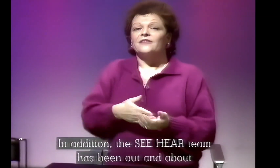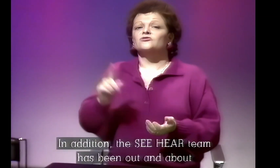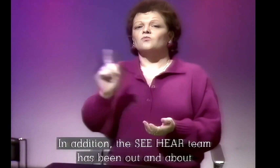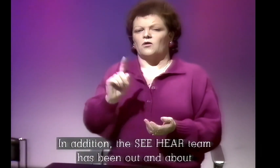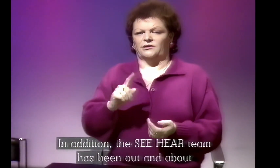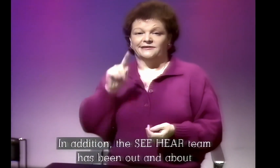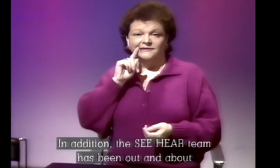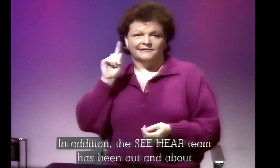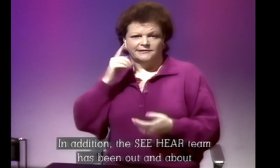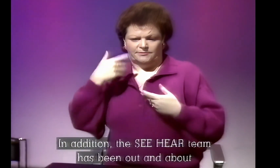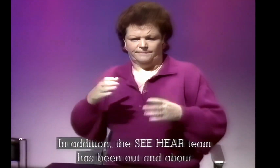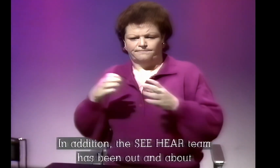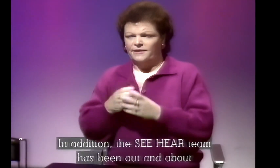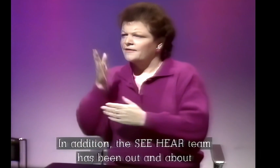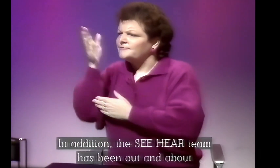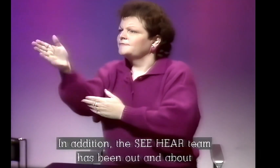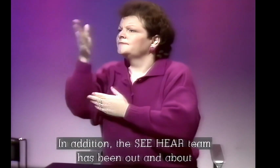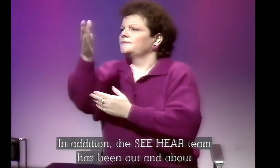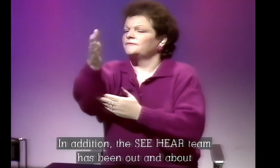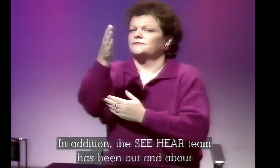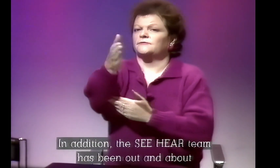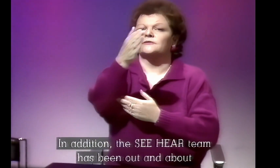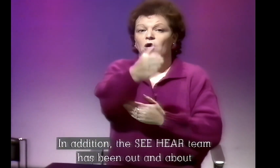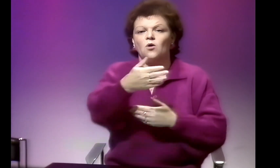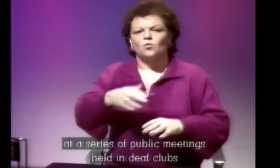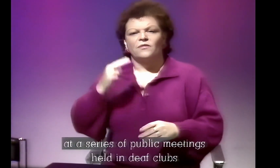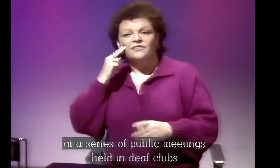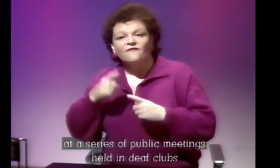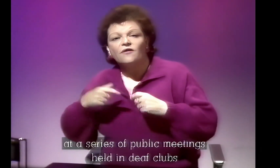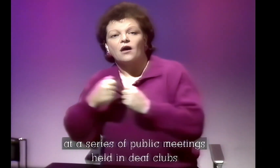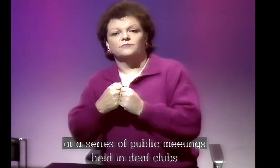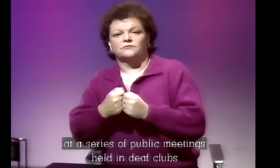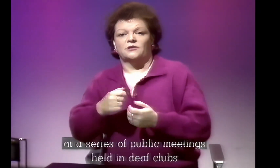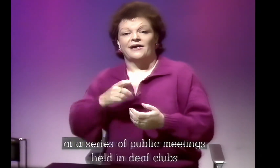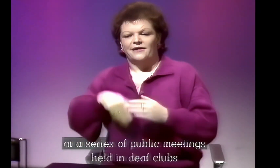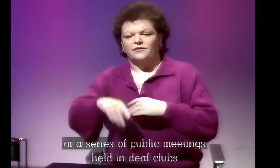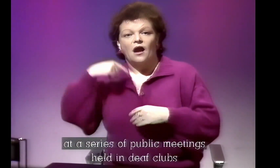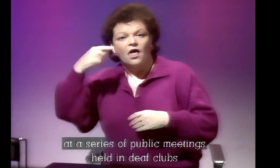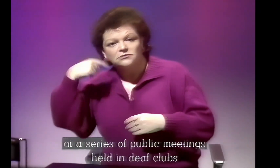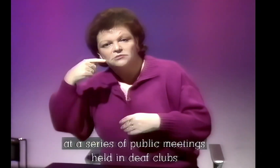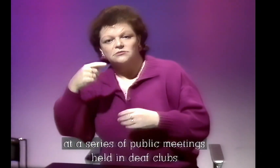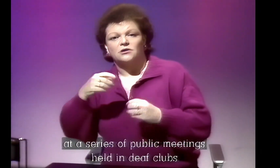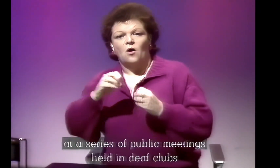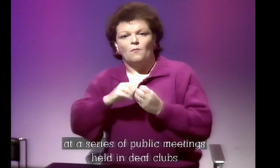In addition, the See Here team has been out and about at a series of public meetings held in deaf clubs in